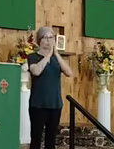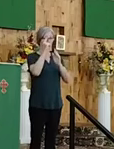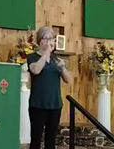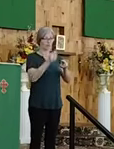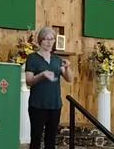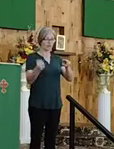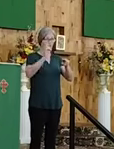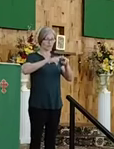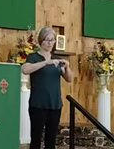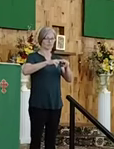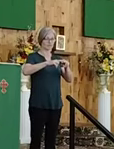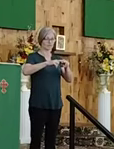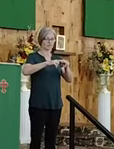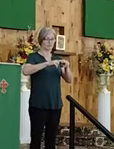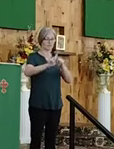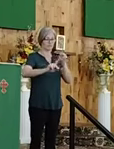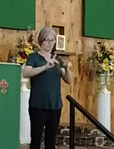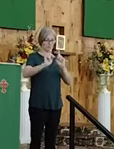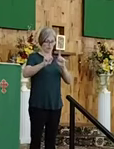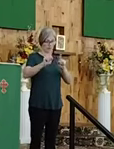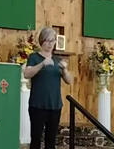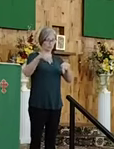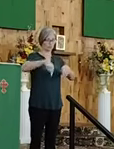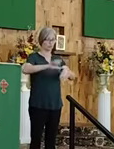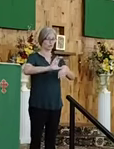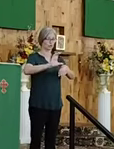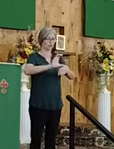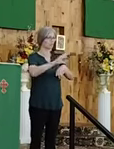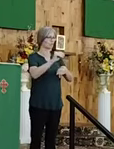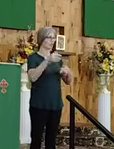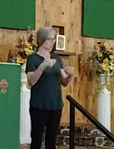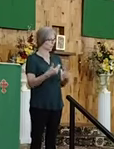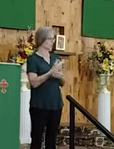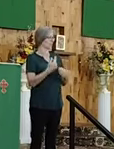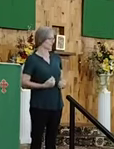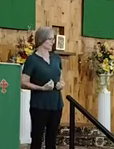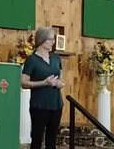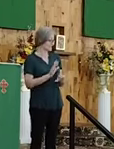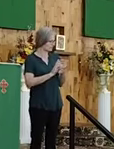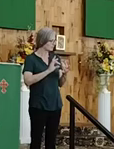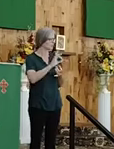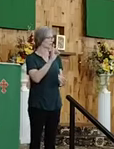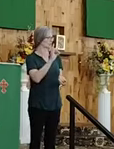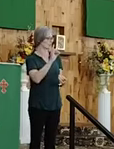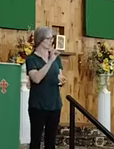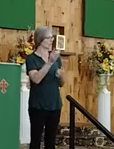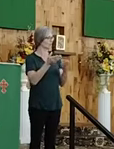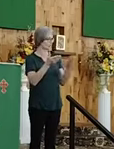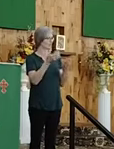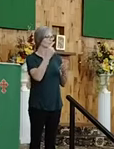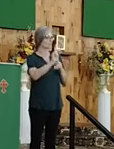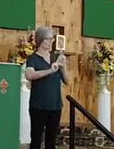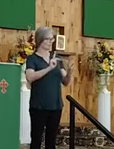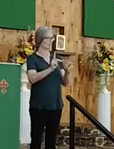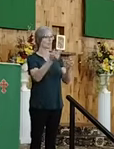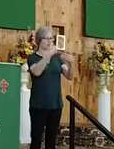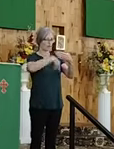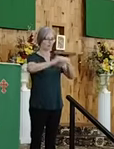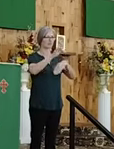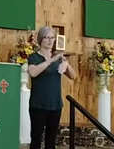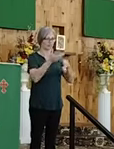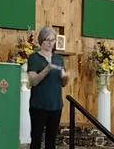in attendance to our chapel and a renewed spirit of service to those who enter our doors. We